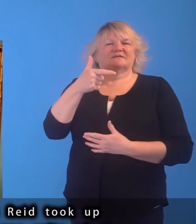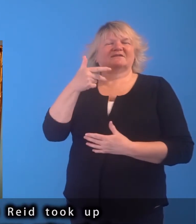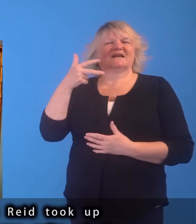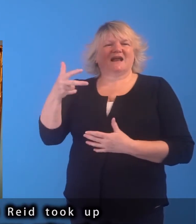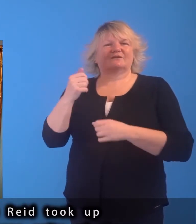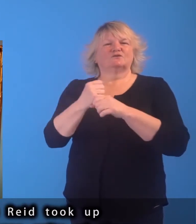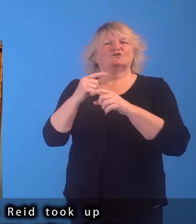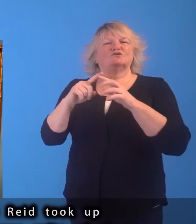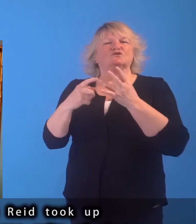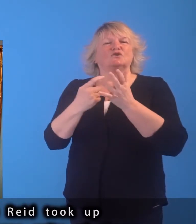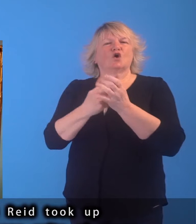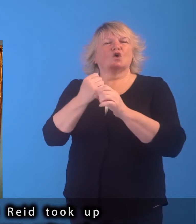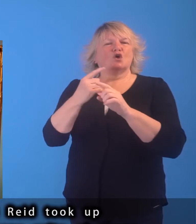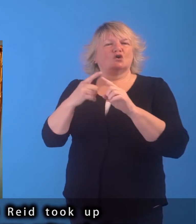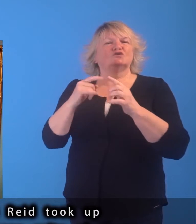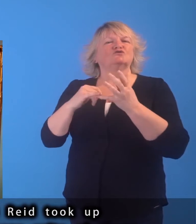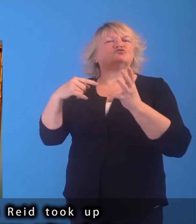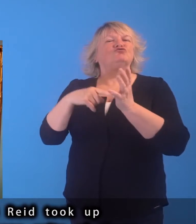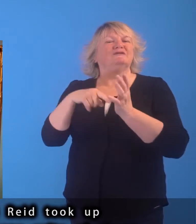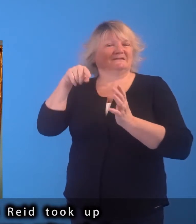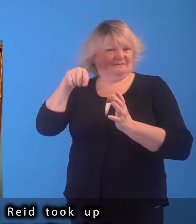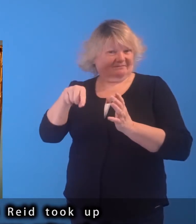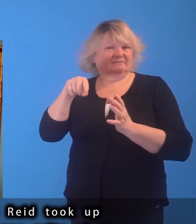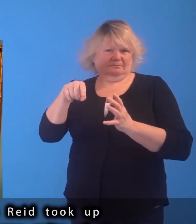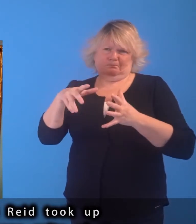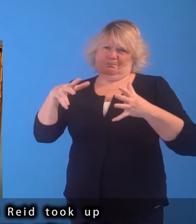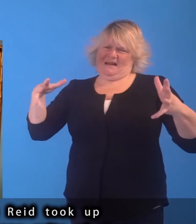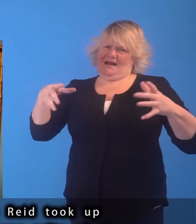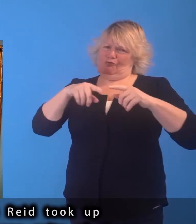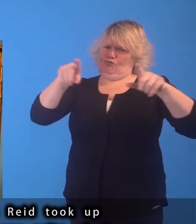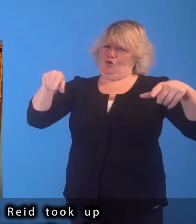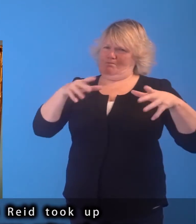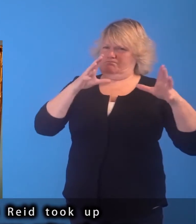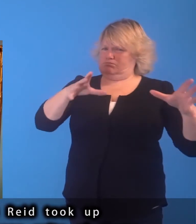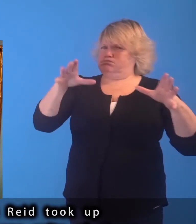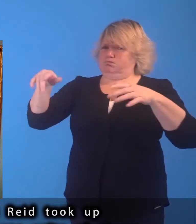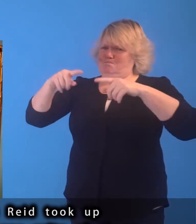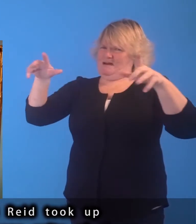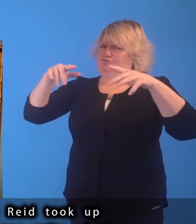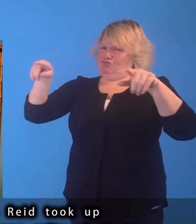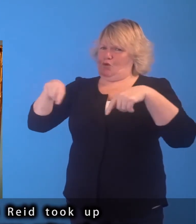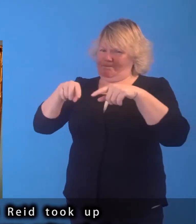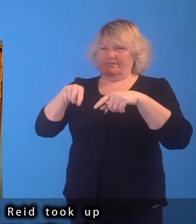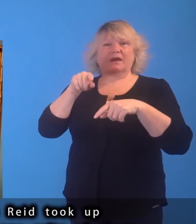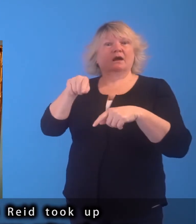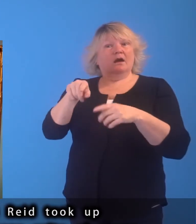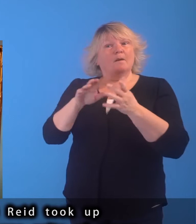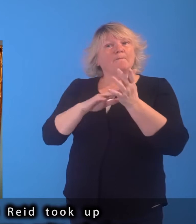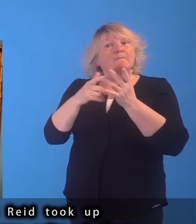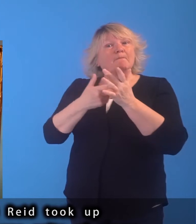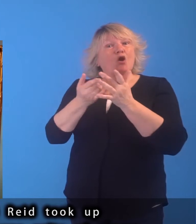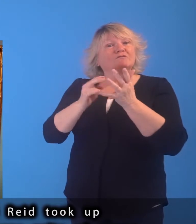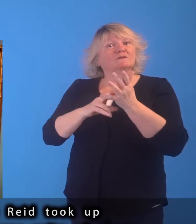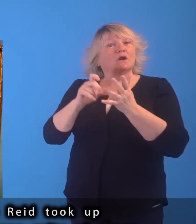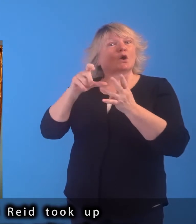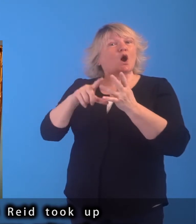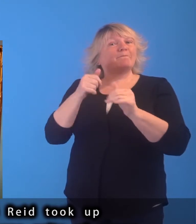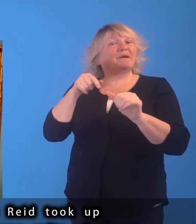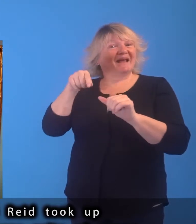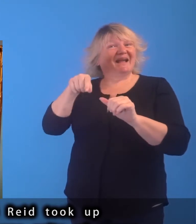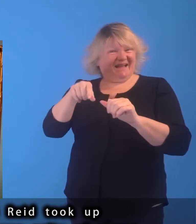After their marriage, Mr. and Mrs. Reid took up residence at 78 George Street, in